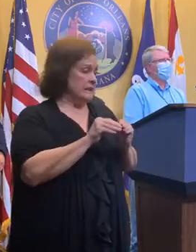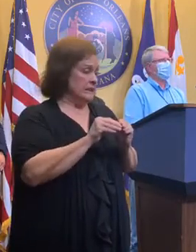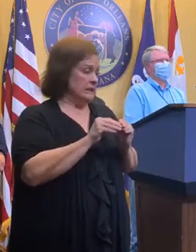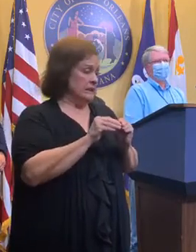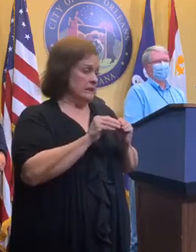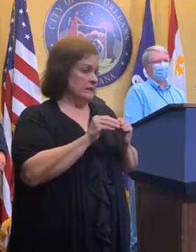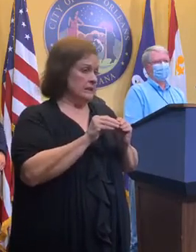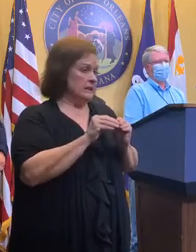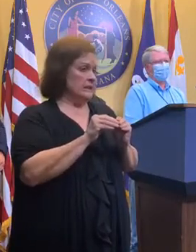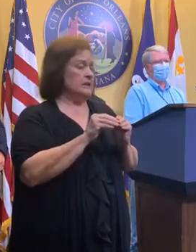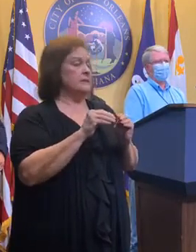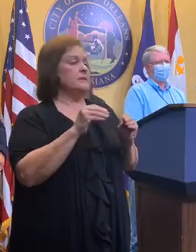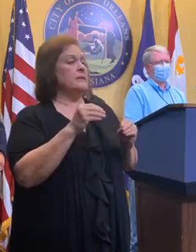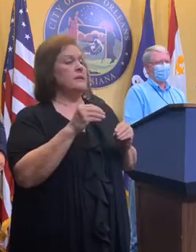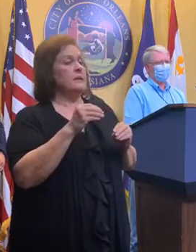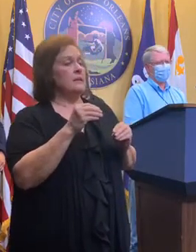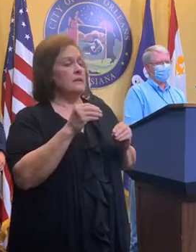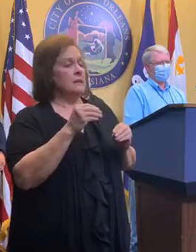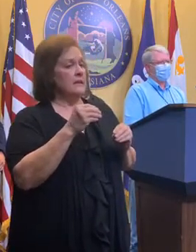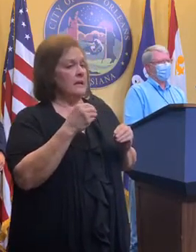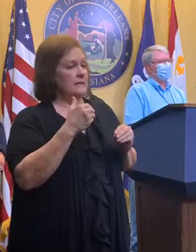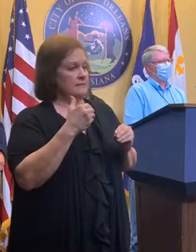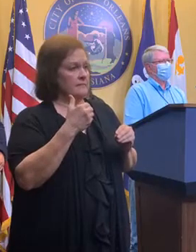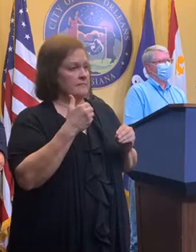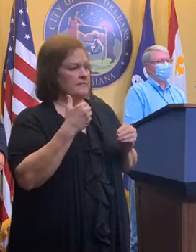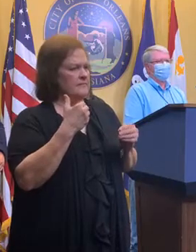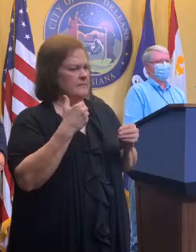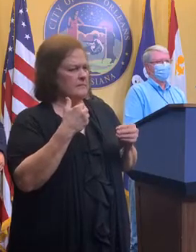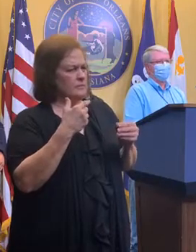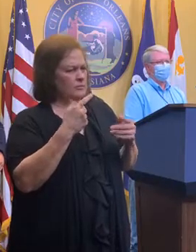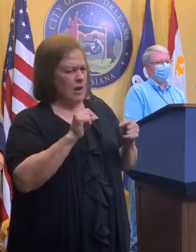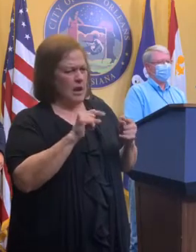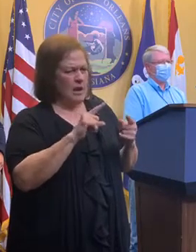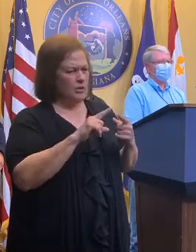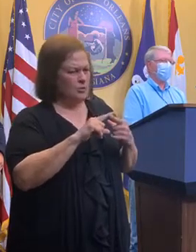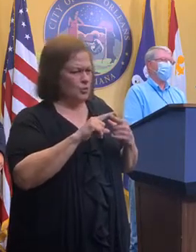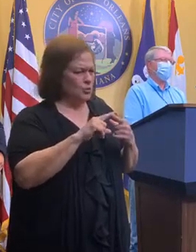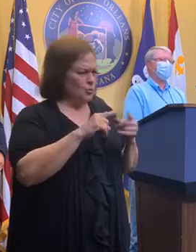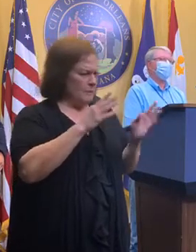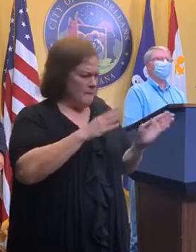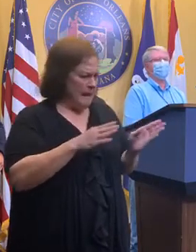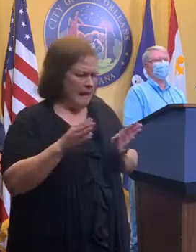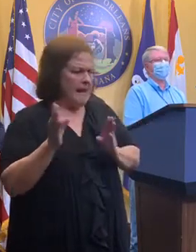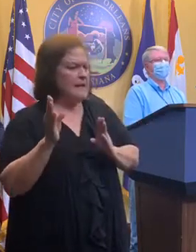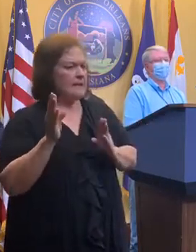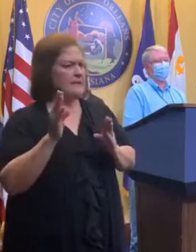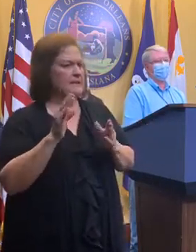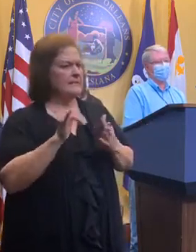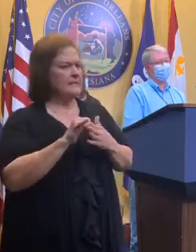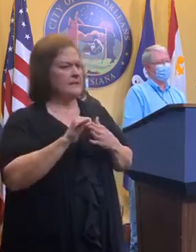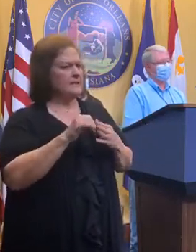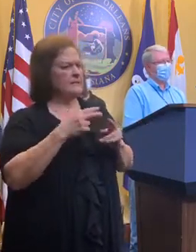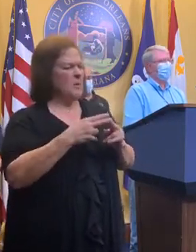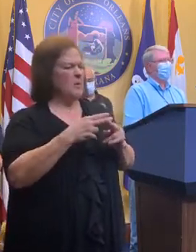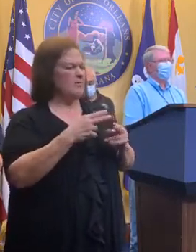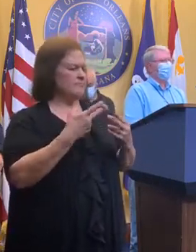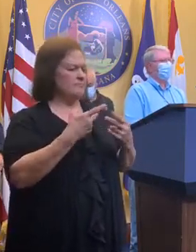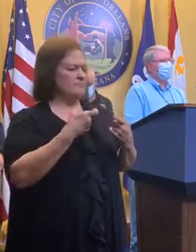yesterday developed a power plan, for this particular event. It's a non-standard power distribution